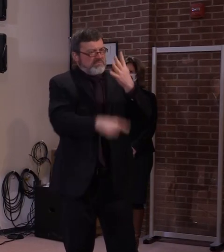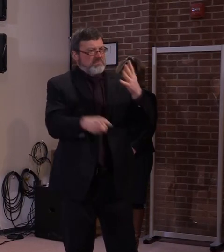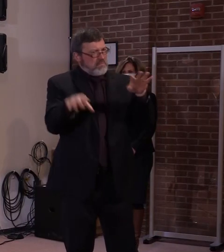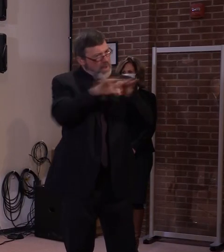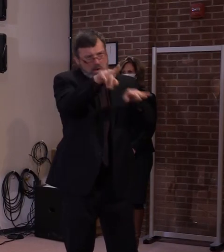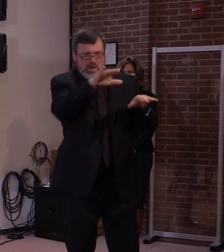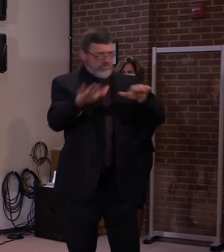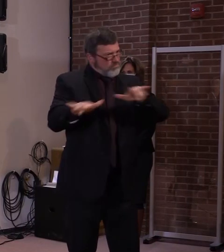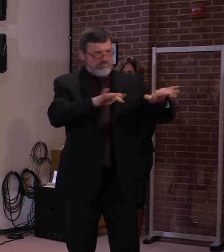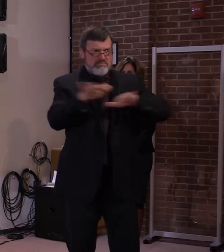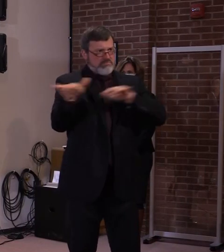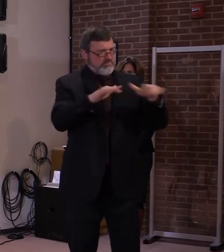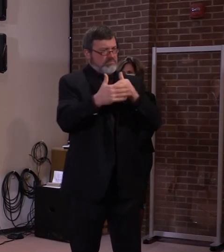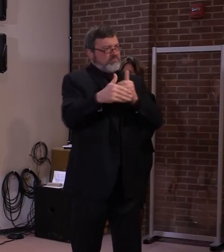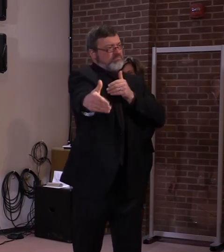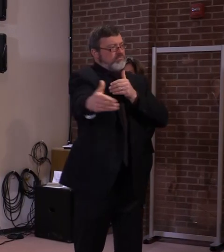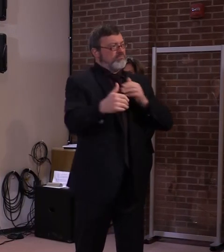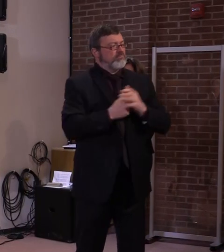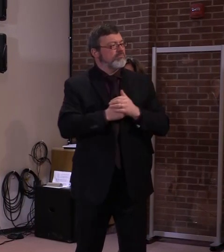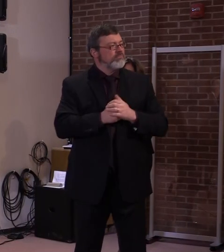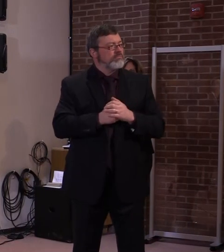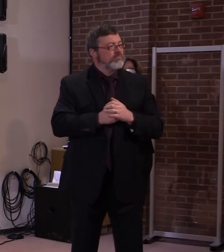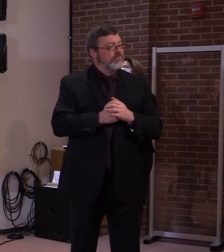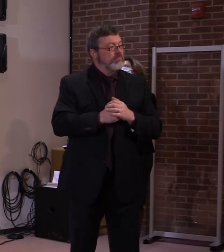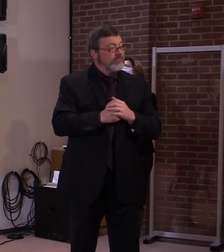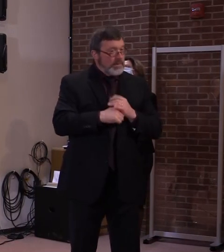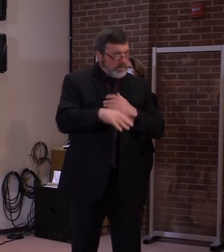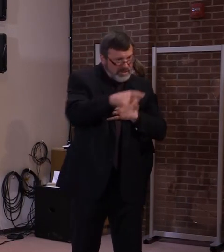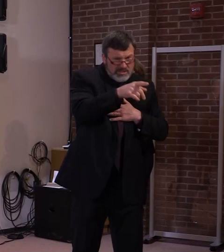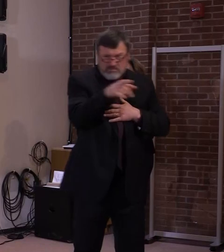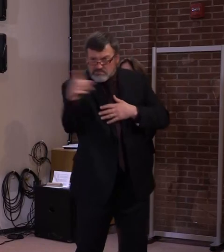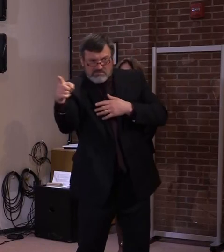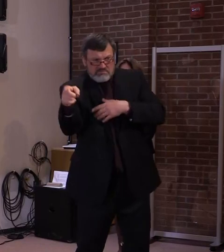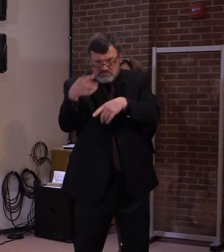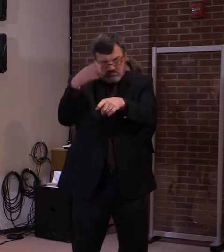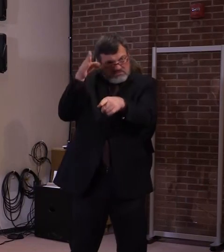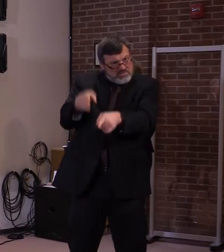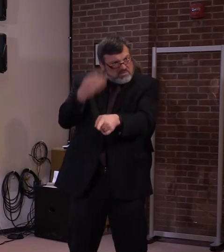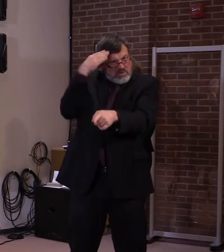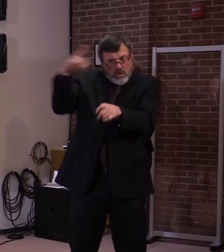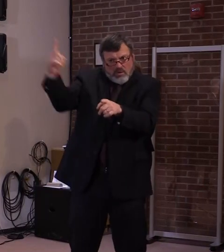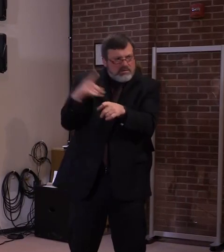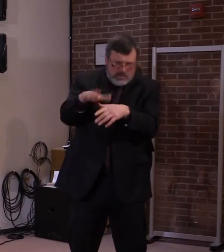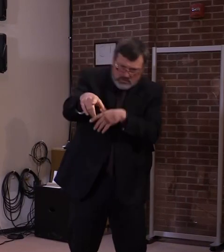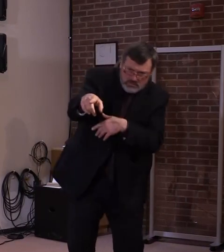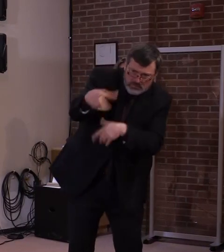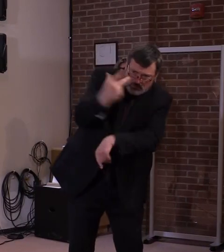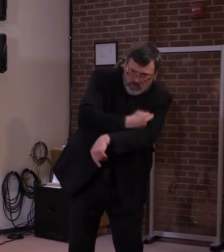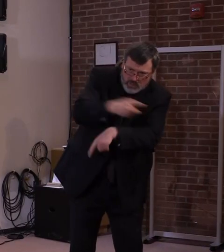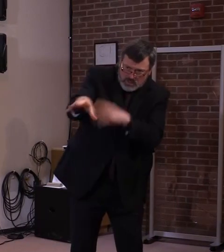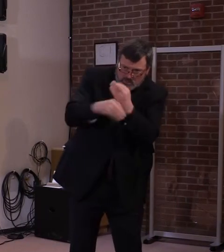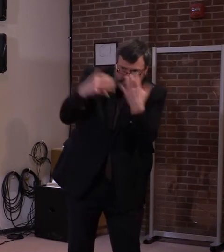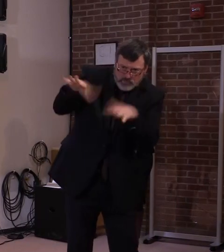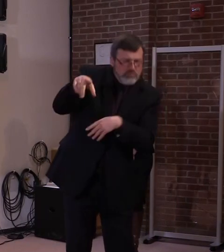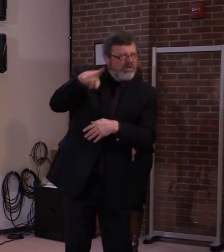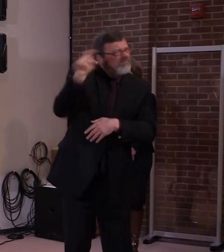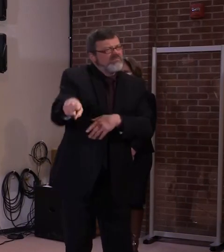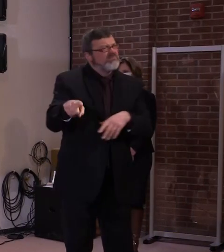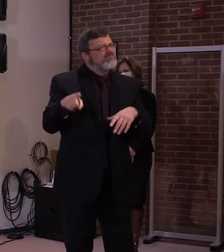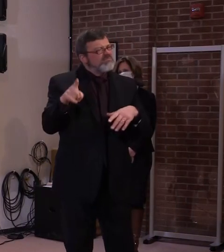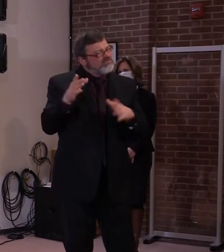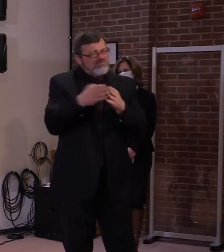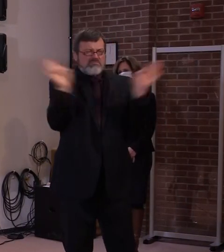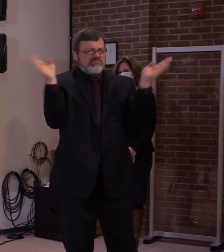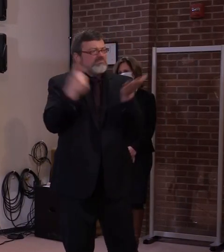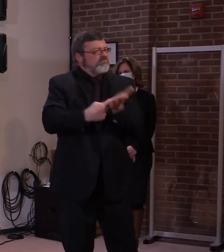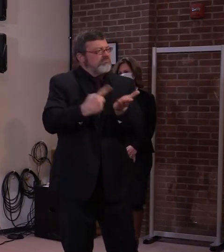ask about vaccination status. It's the responsibility of all of us to look out for one another. Now I'll turn